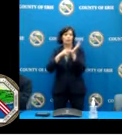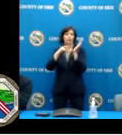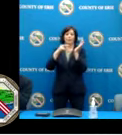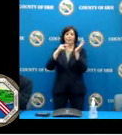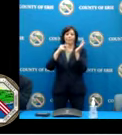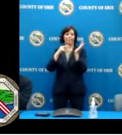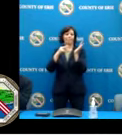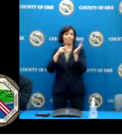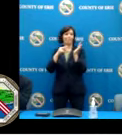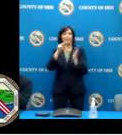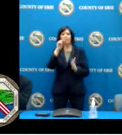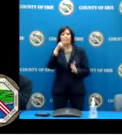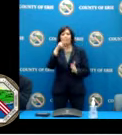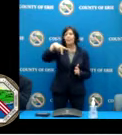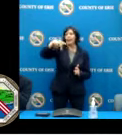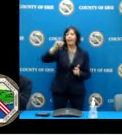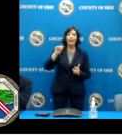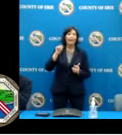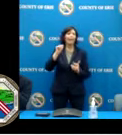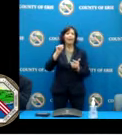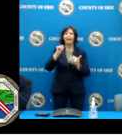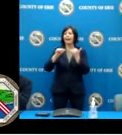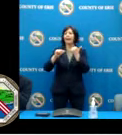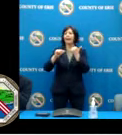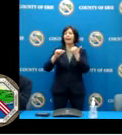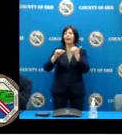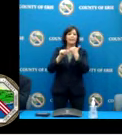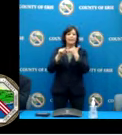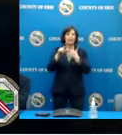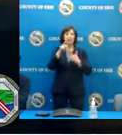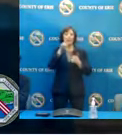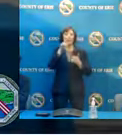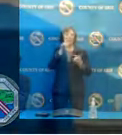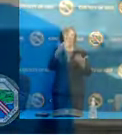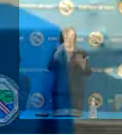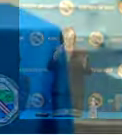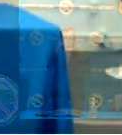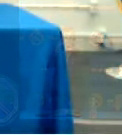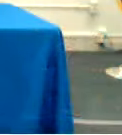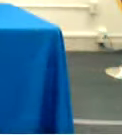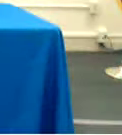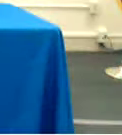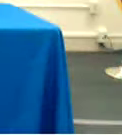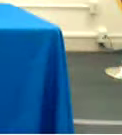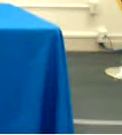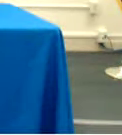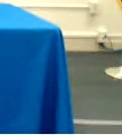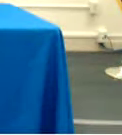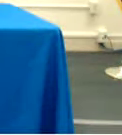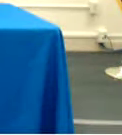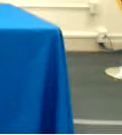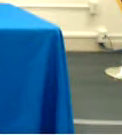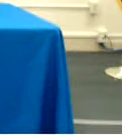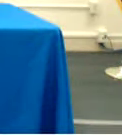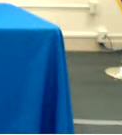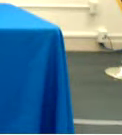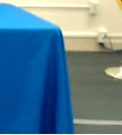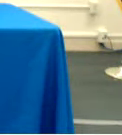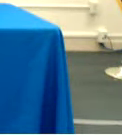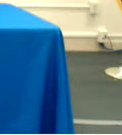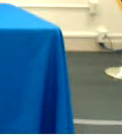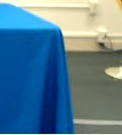nurses, NPs, PAs. We're also offering testing to other staff that work in these facilities.